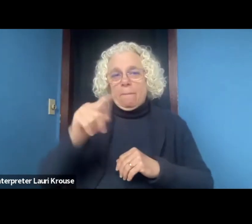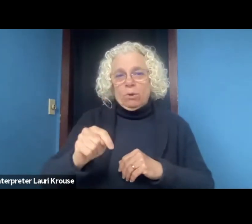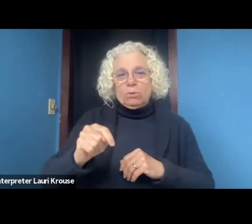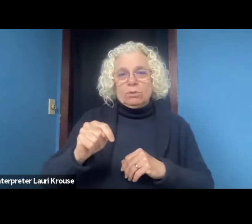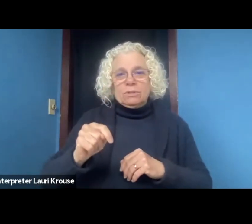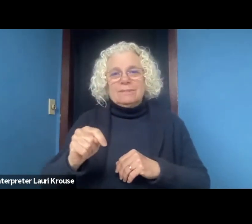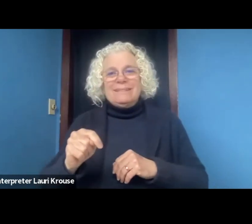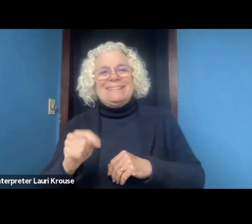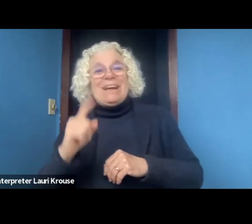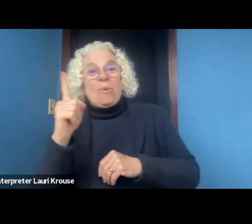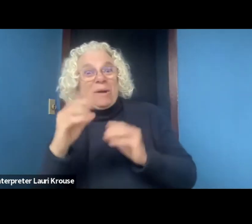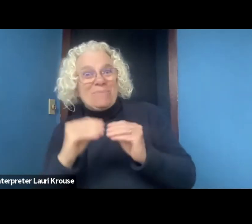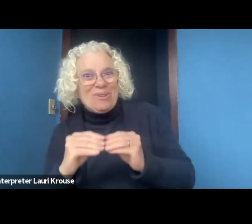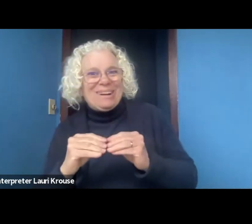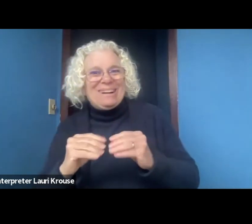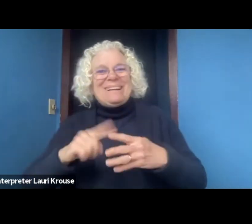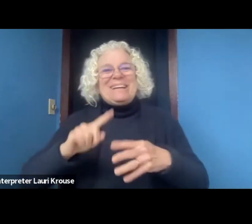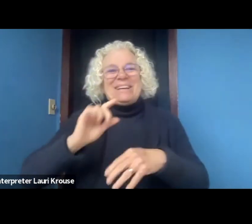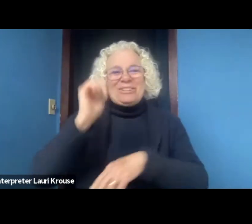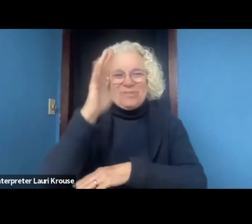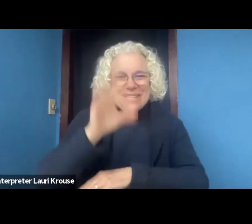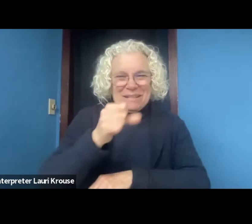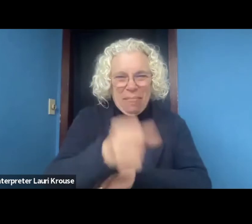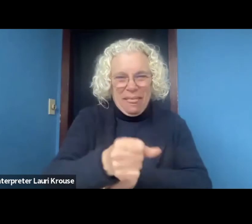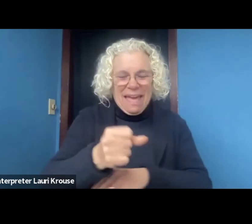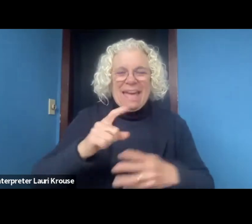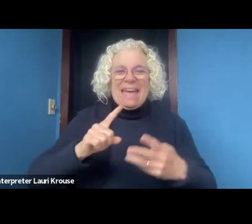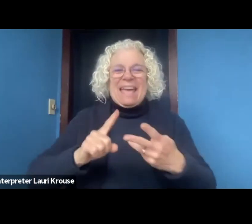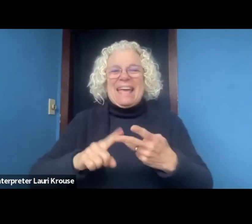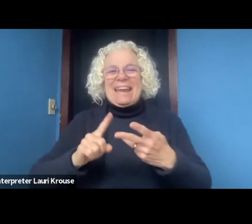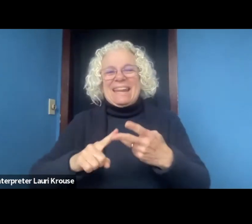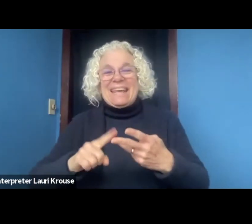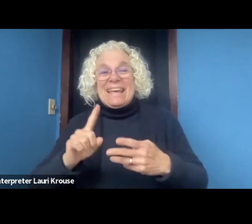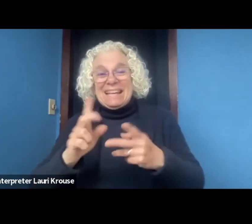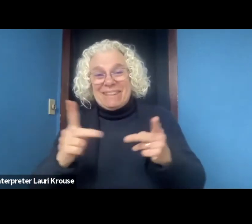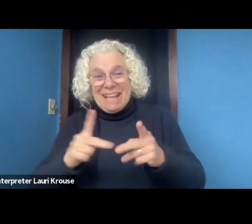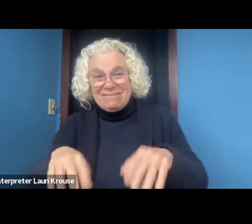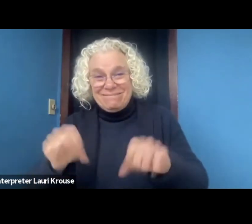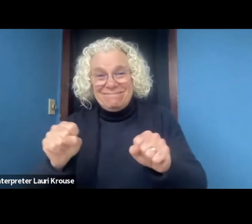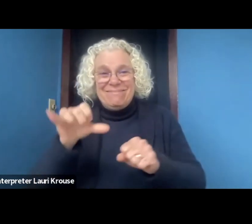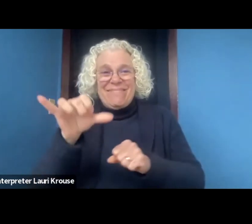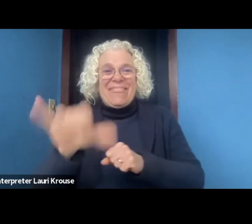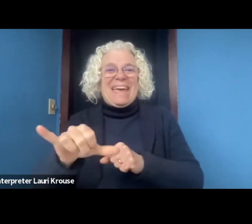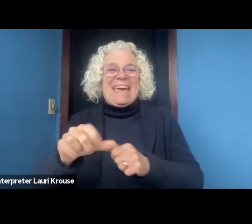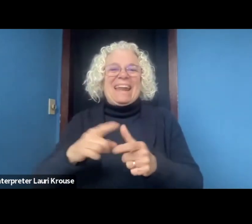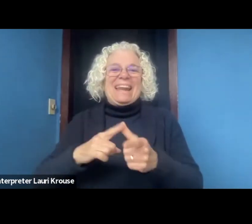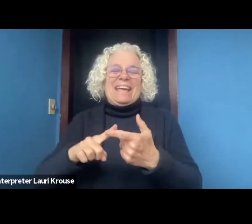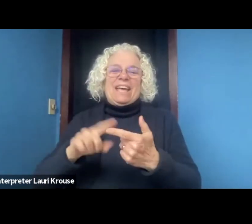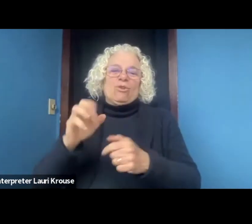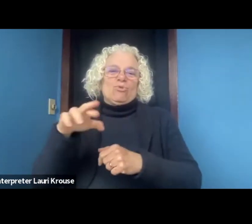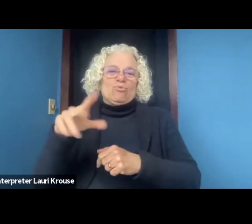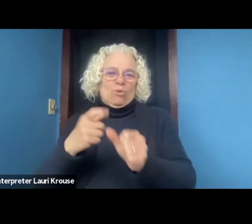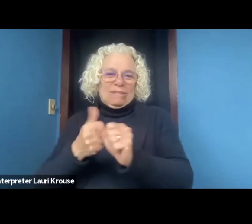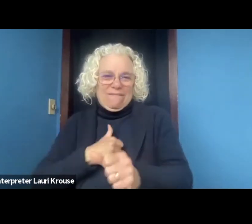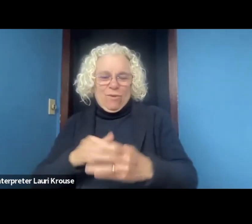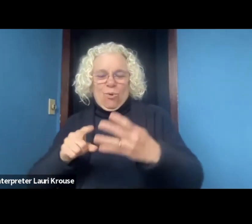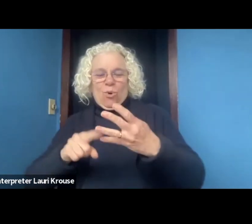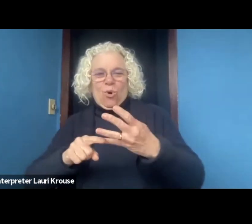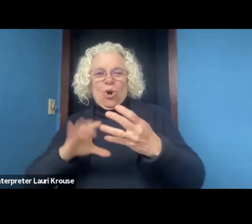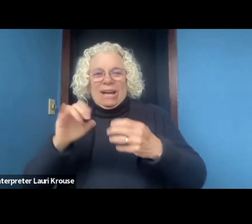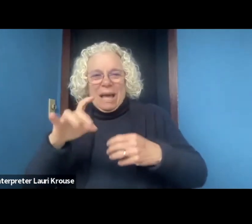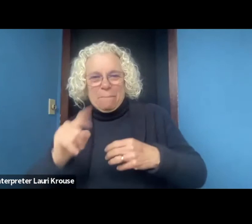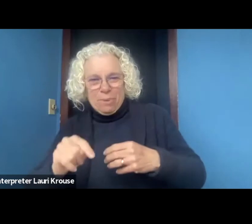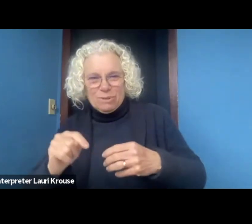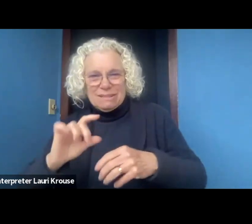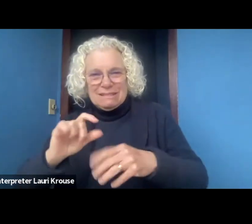One more time. We need to plant trees. We need to take a stand. Avoid the great roast. And start to compost.